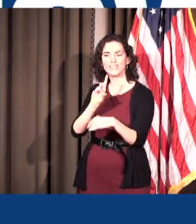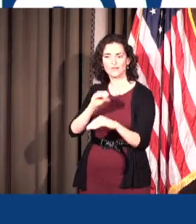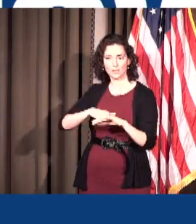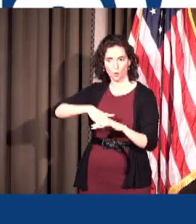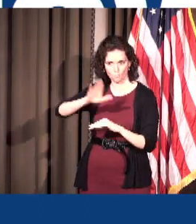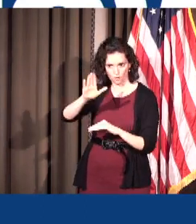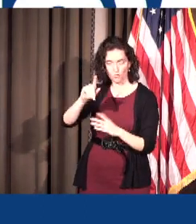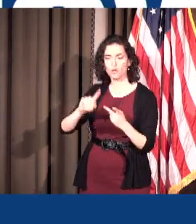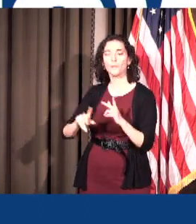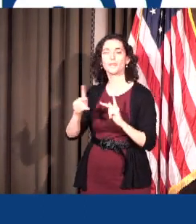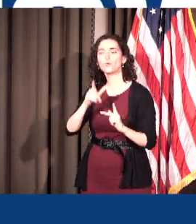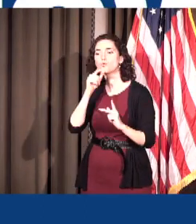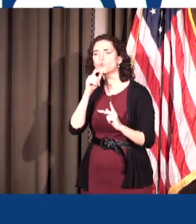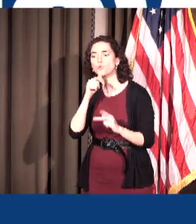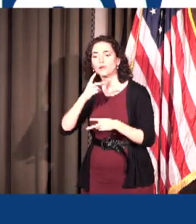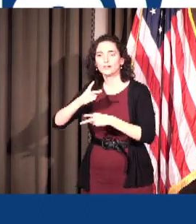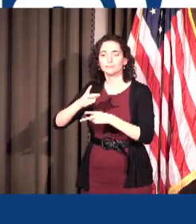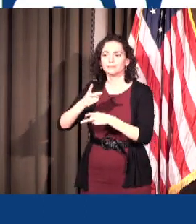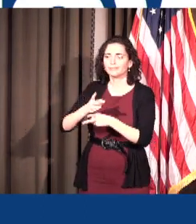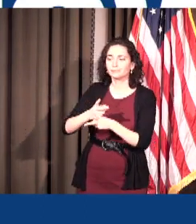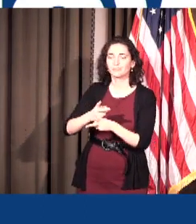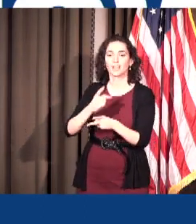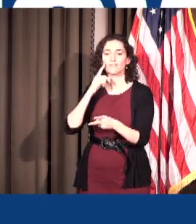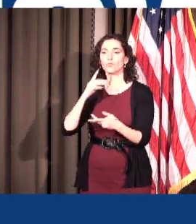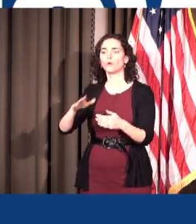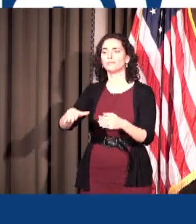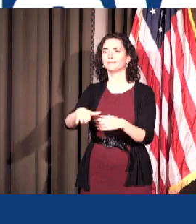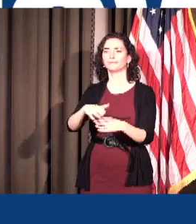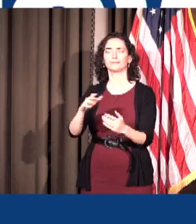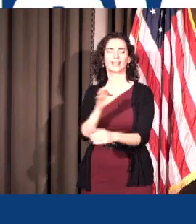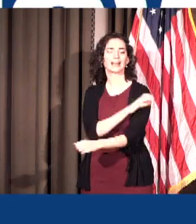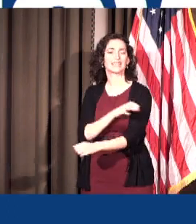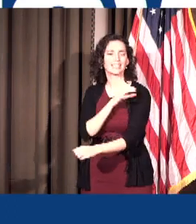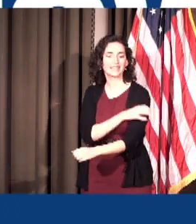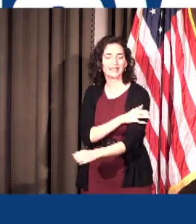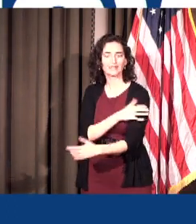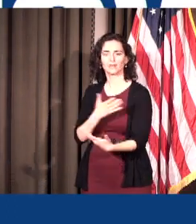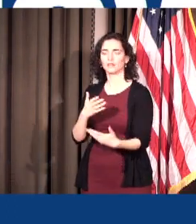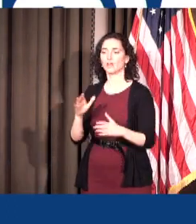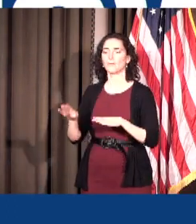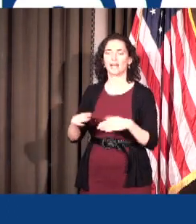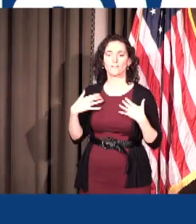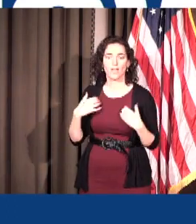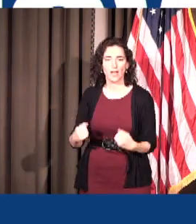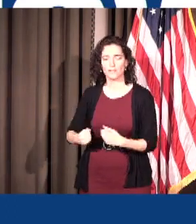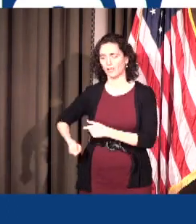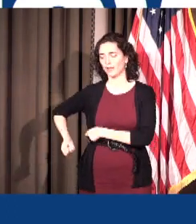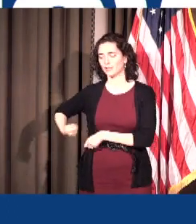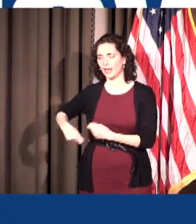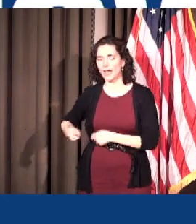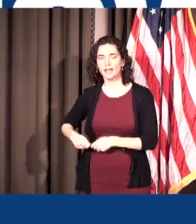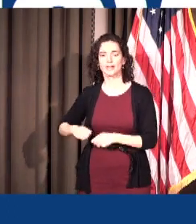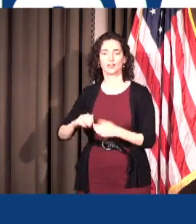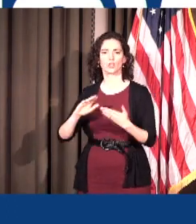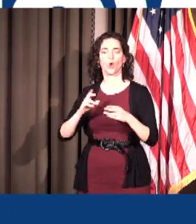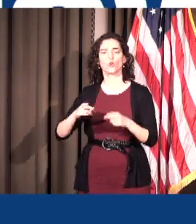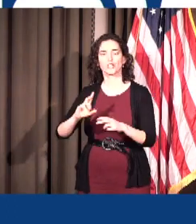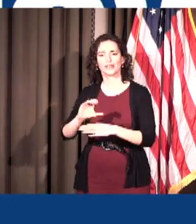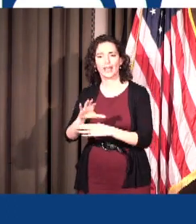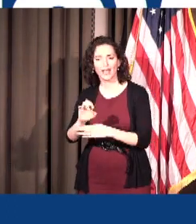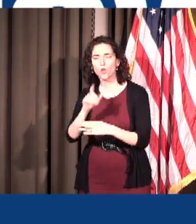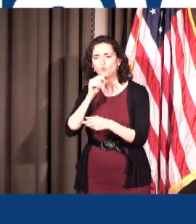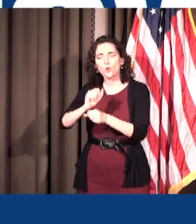personnel, providers and staff for outpatient, community care, urgent care, behavioral health, and dialysis clinics, home